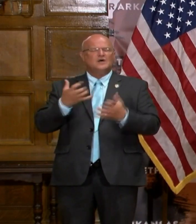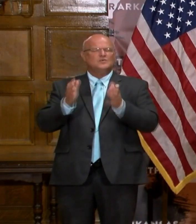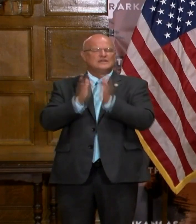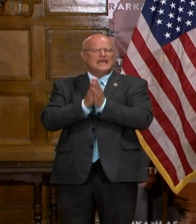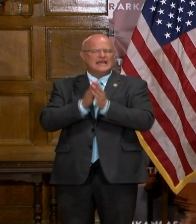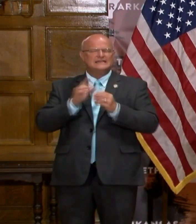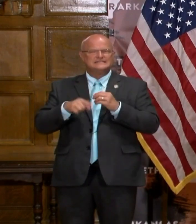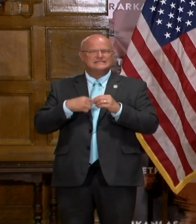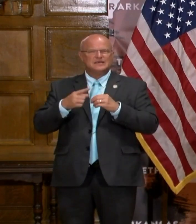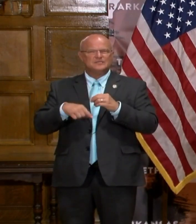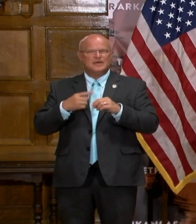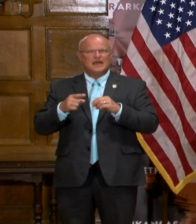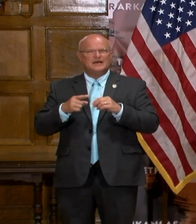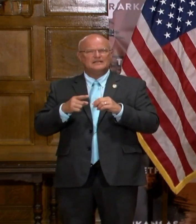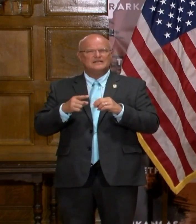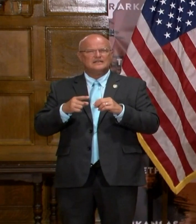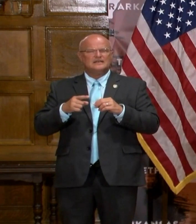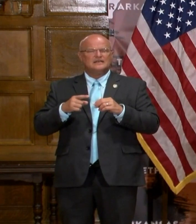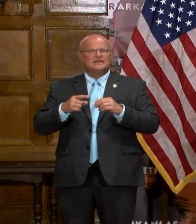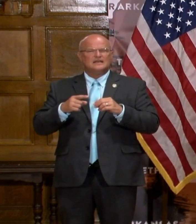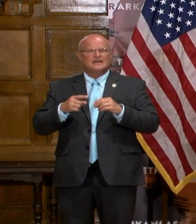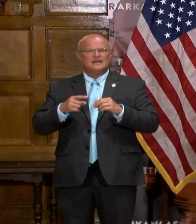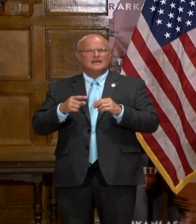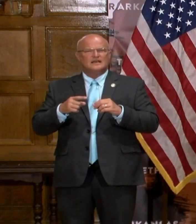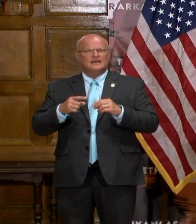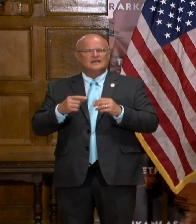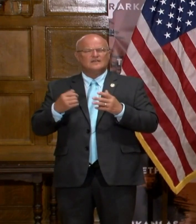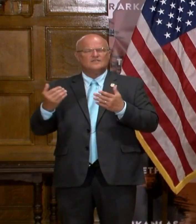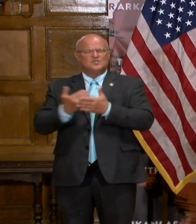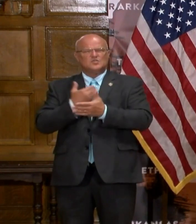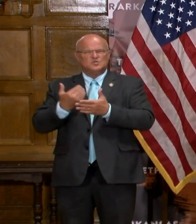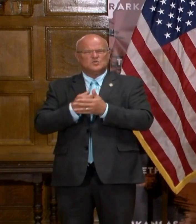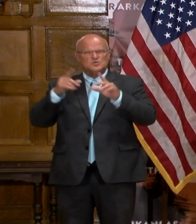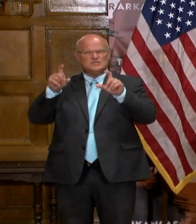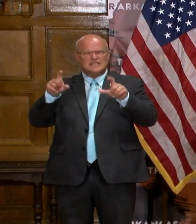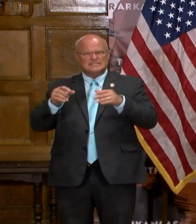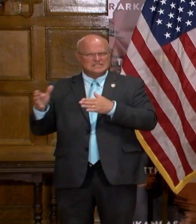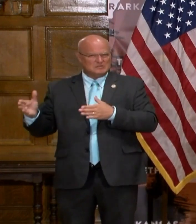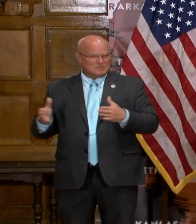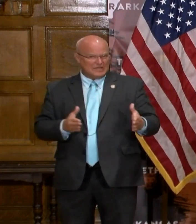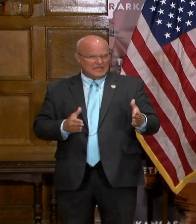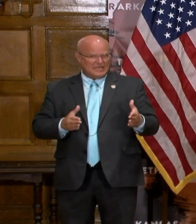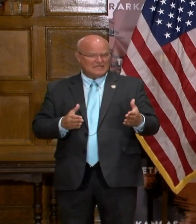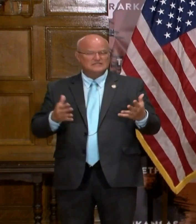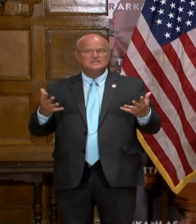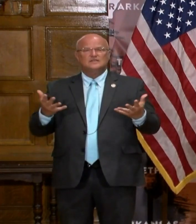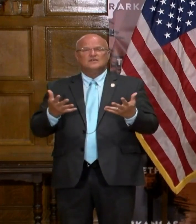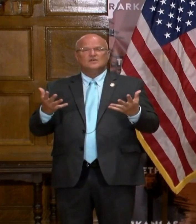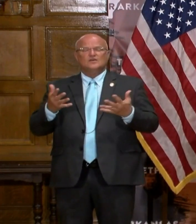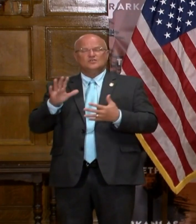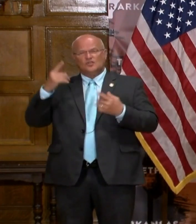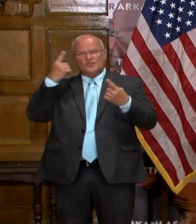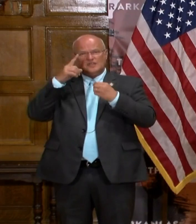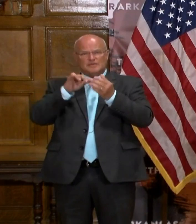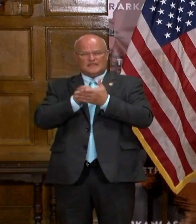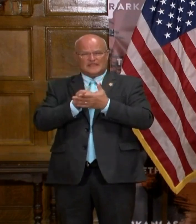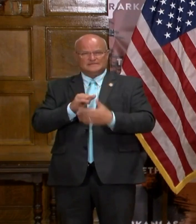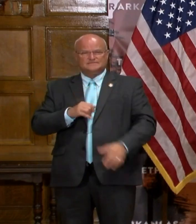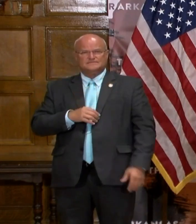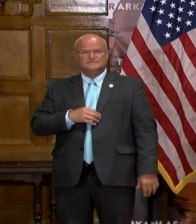ask about Tyson's initiative that they rolled out here for some new testing plans. Wanted to see if you could give your thoughts on